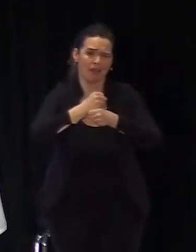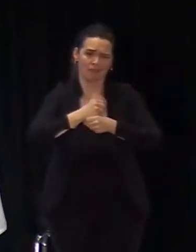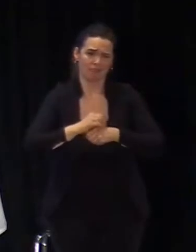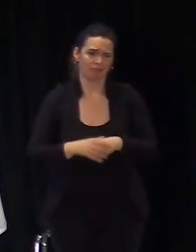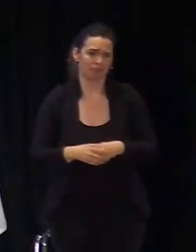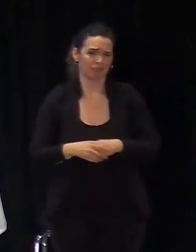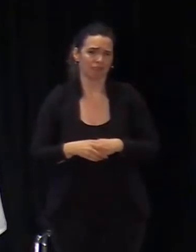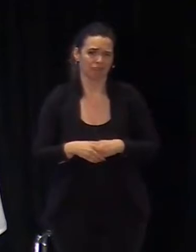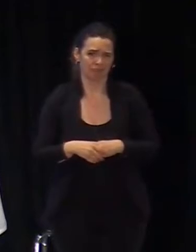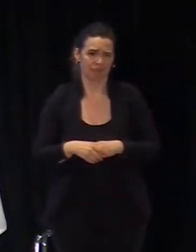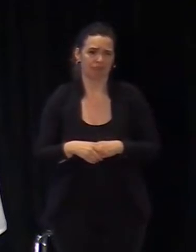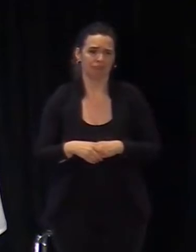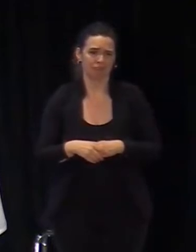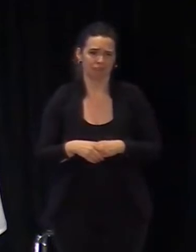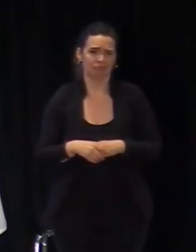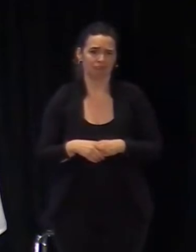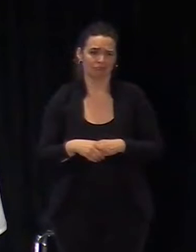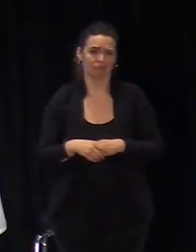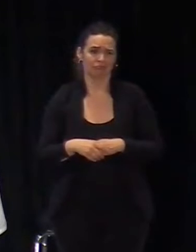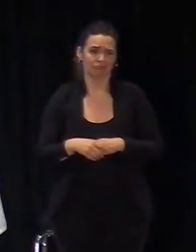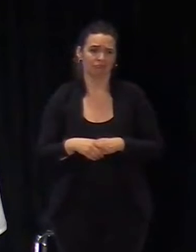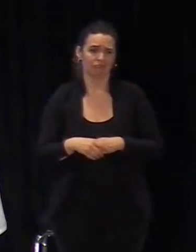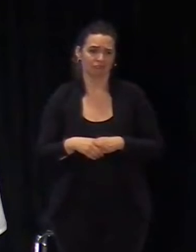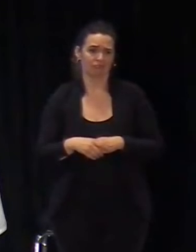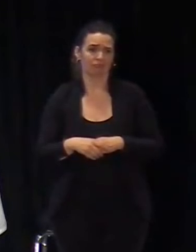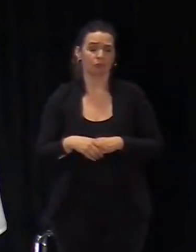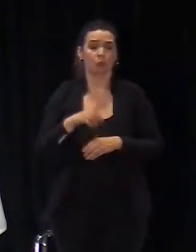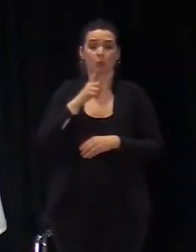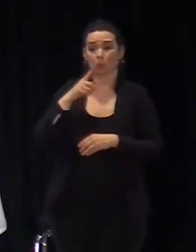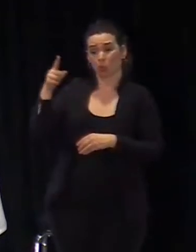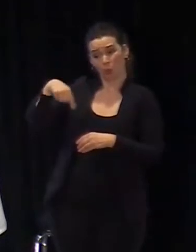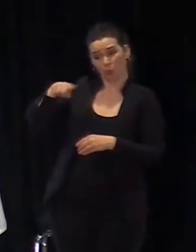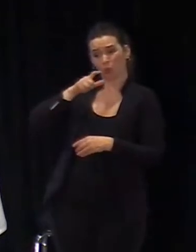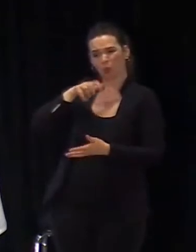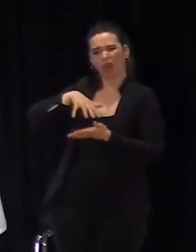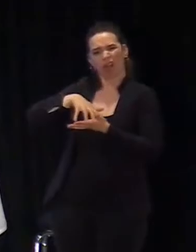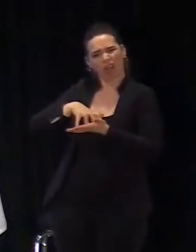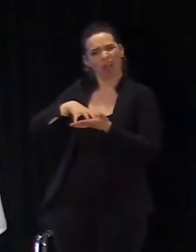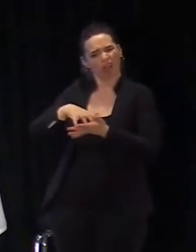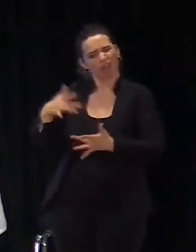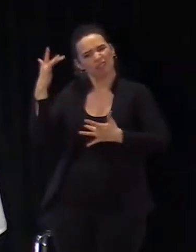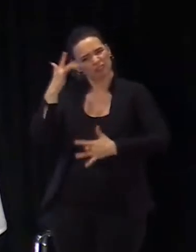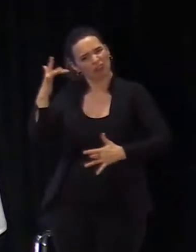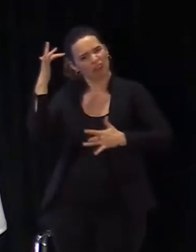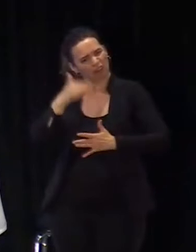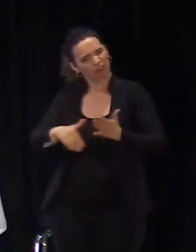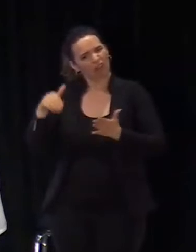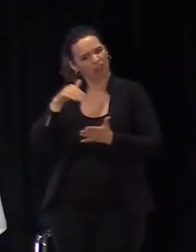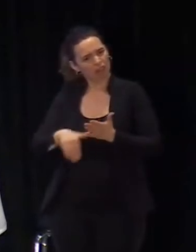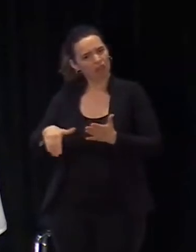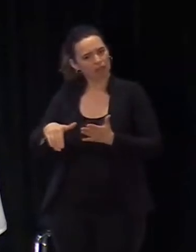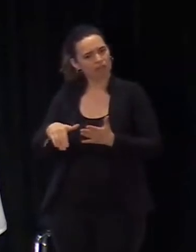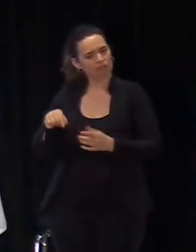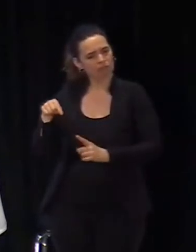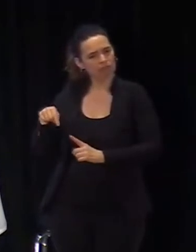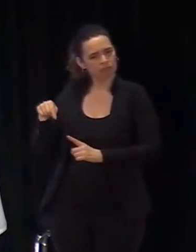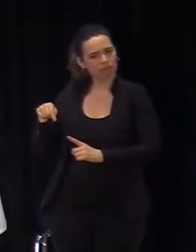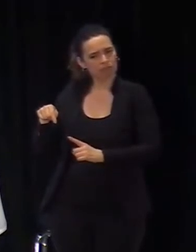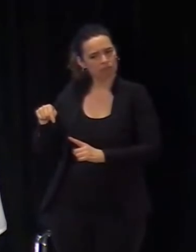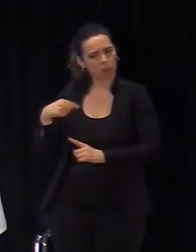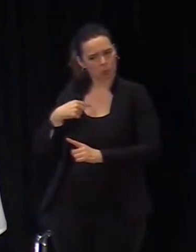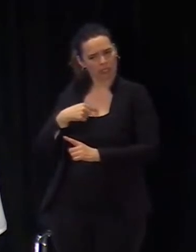separate? Yeah. So immunocompromised, we'll get probably our 1200 is one section. Immunocompromised